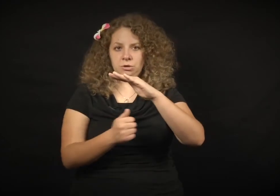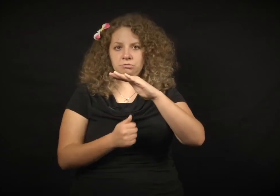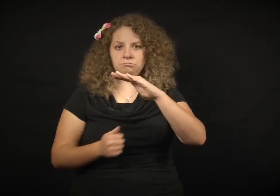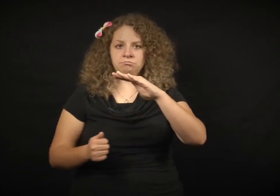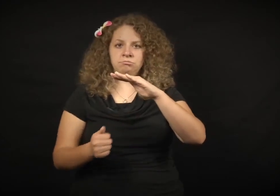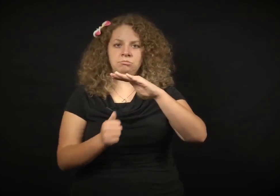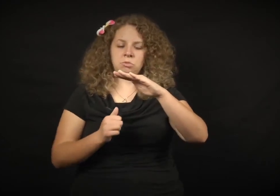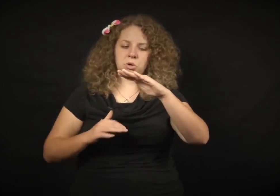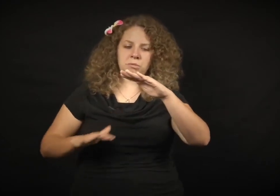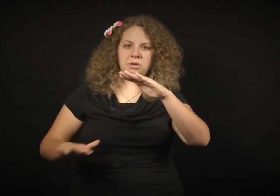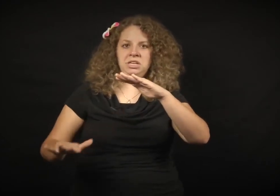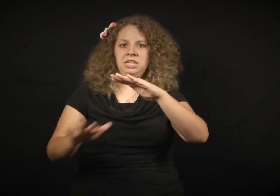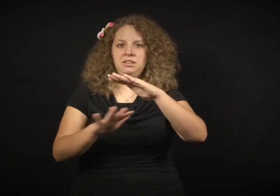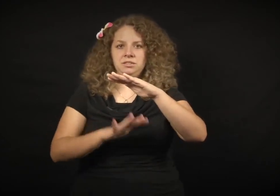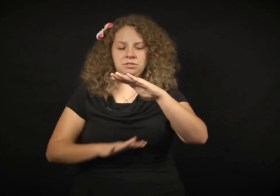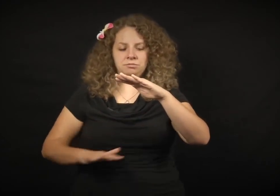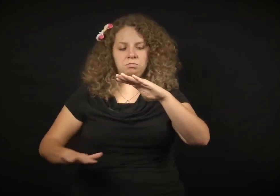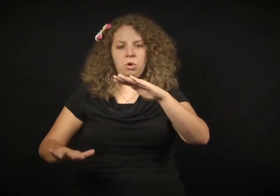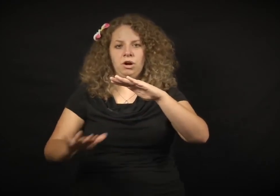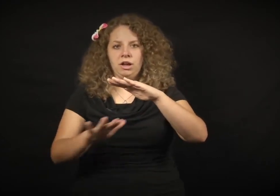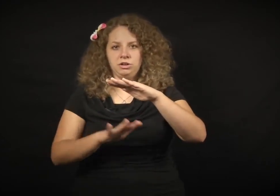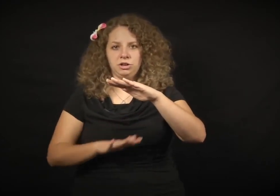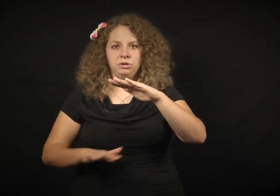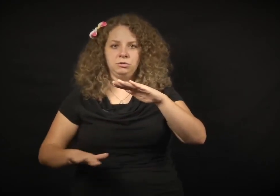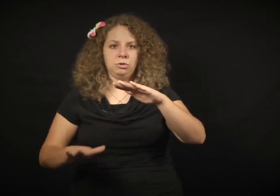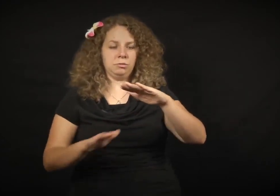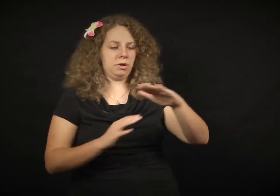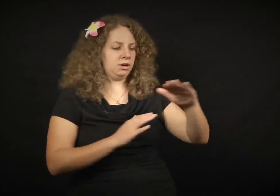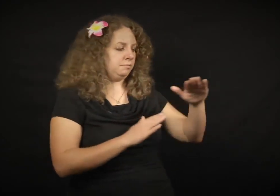Below, or beneath, or under, or bottom.